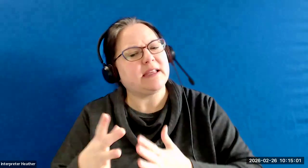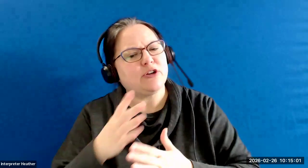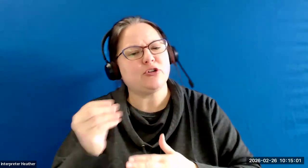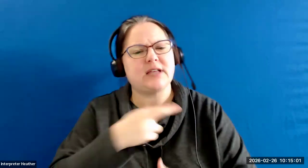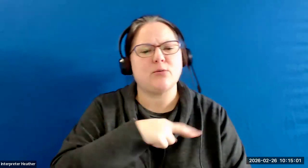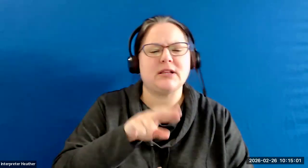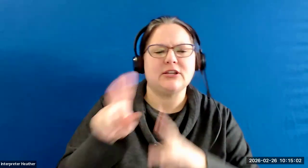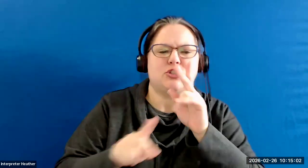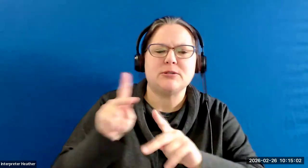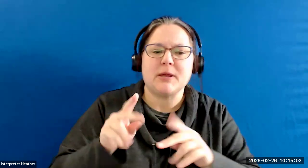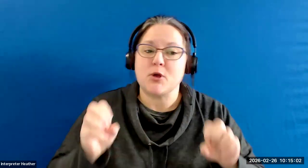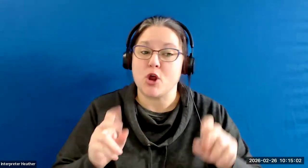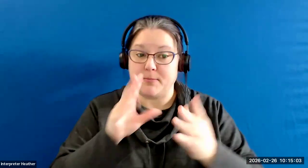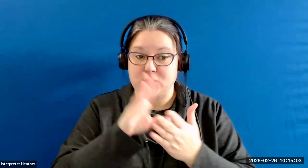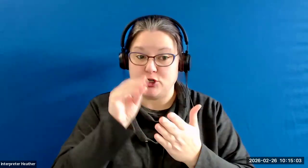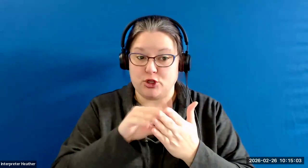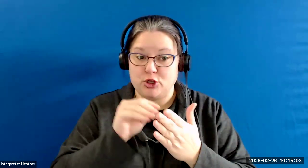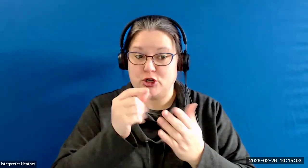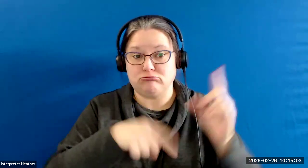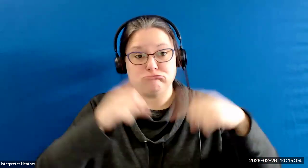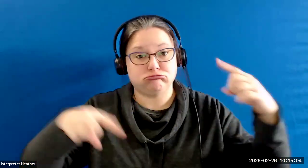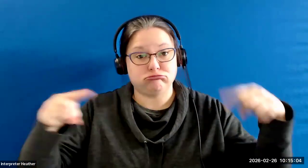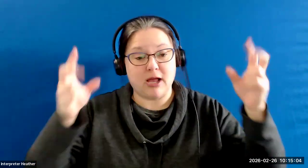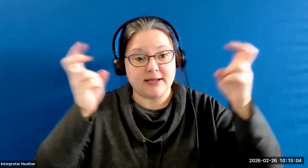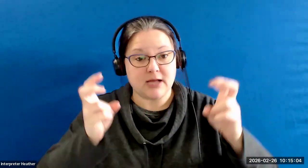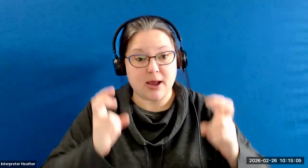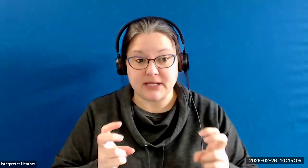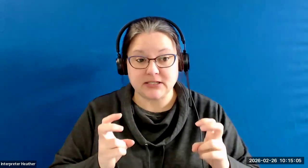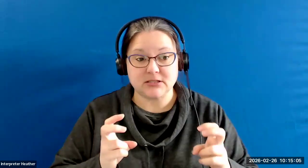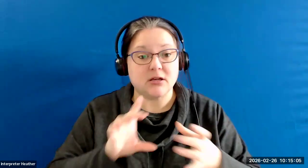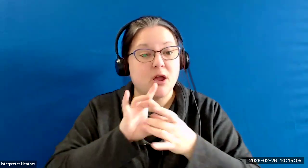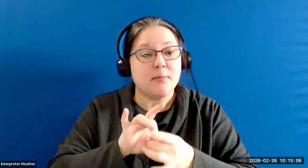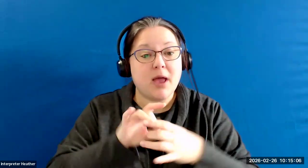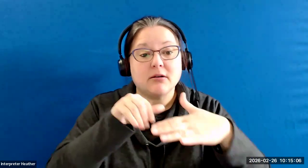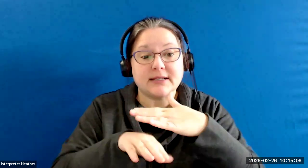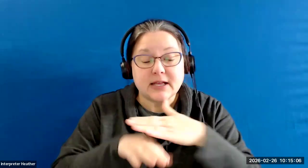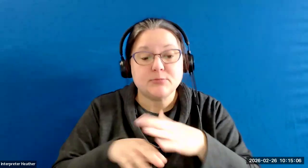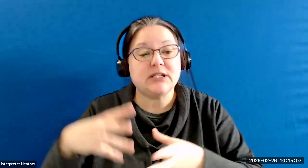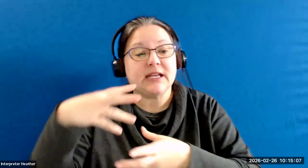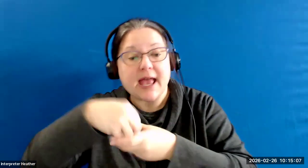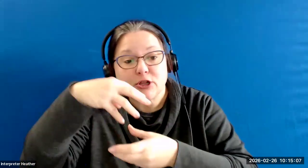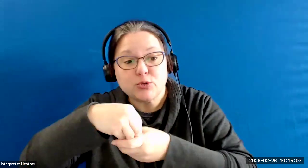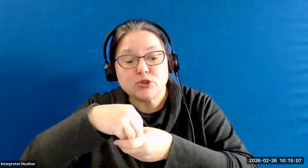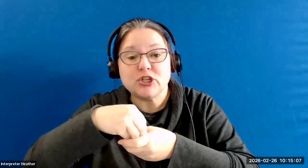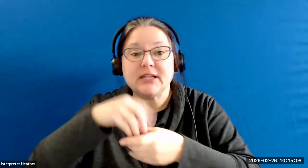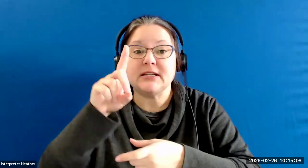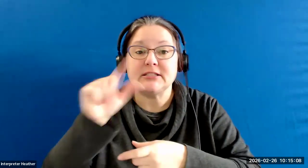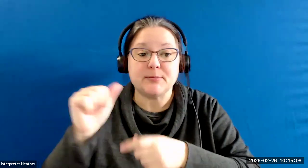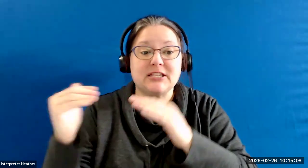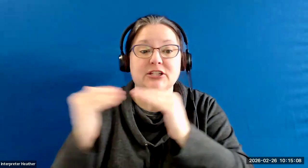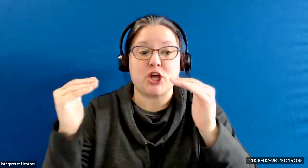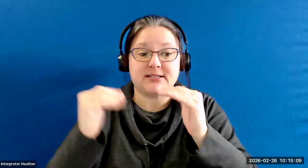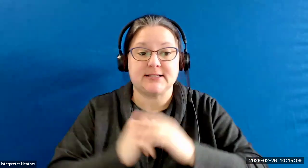opportunity to learn about an array of topics regarding accessibility, inclusion, and